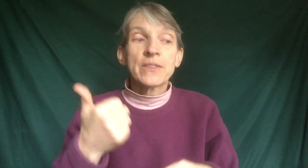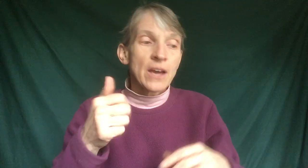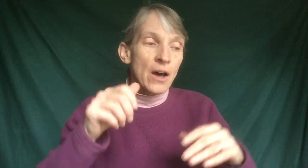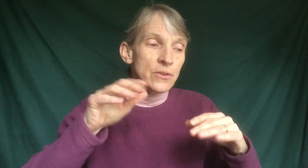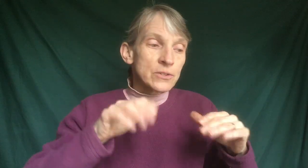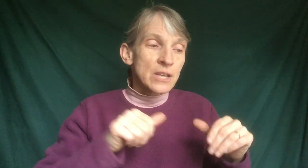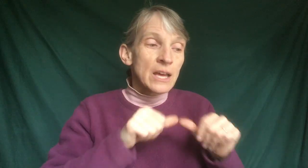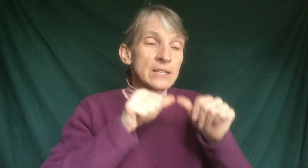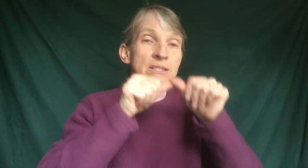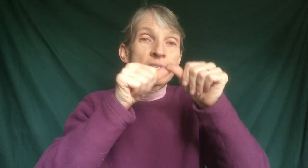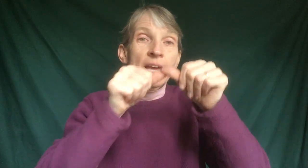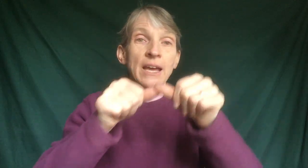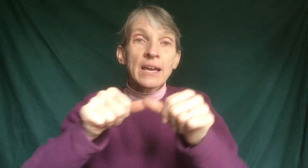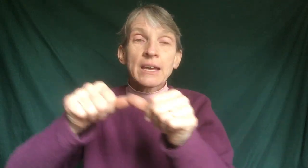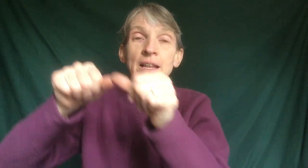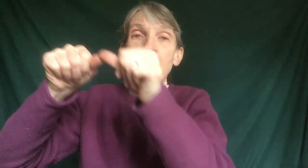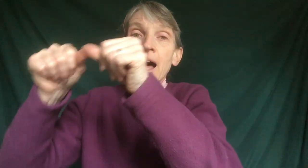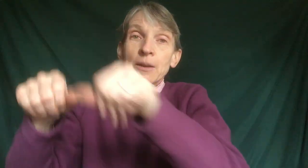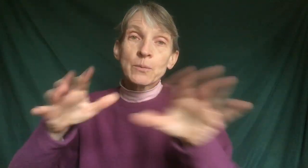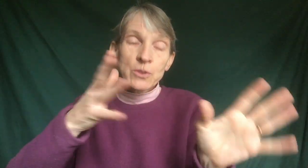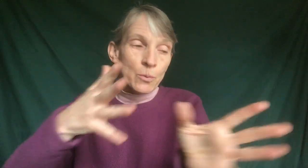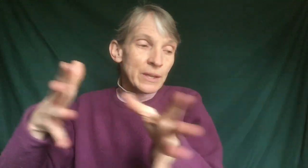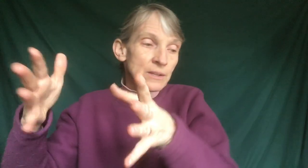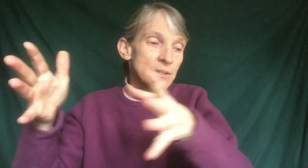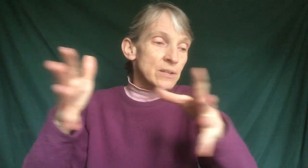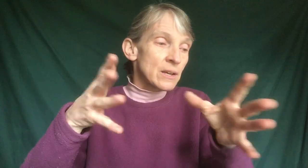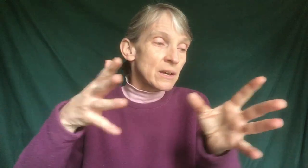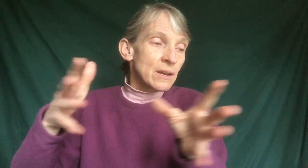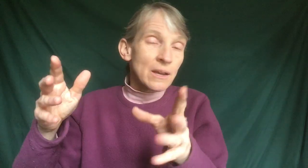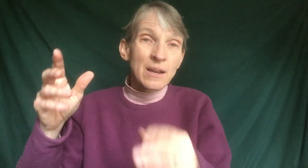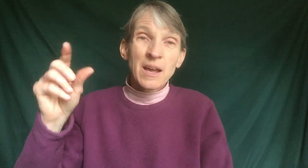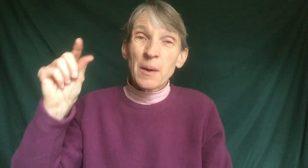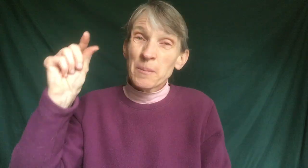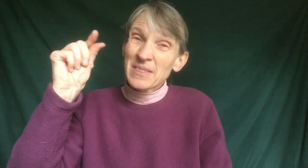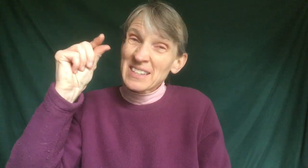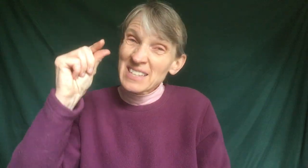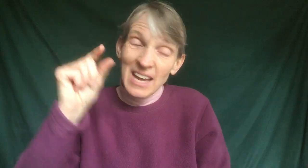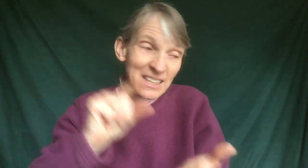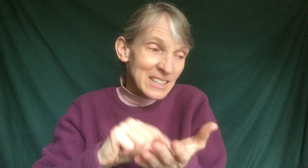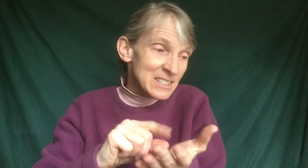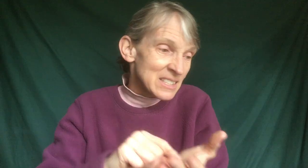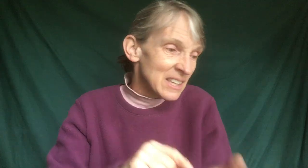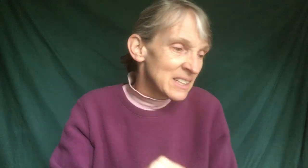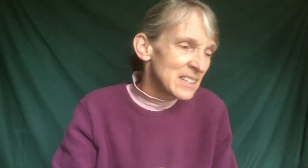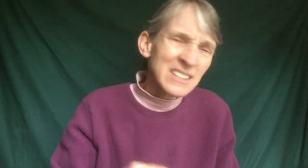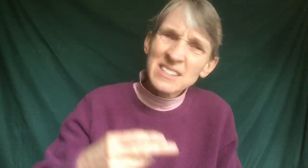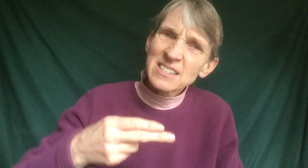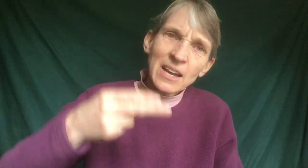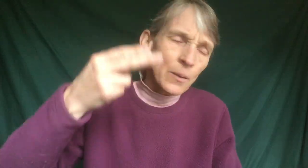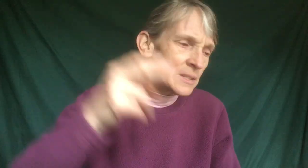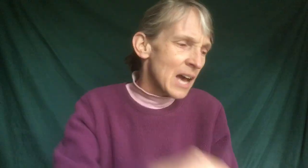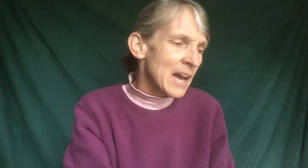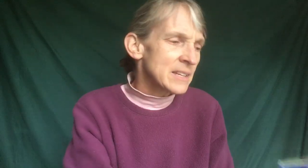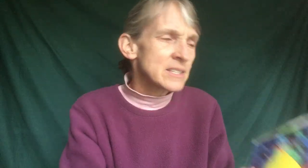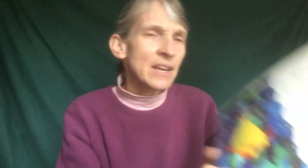The others sail on with the wind. But the tiny seed does not go as high as the